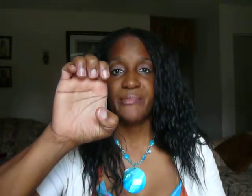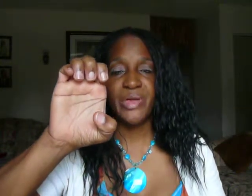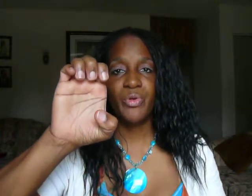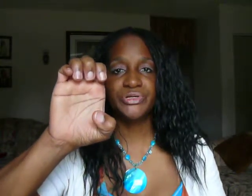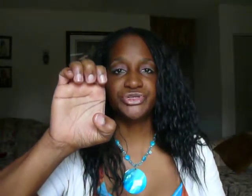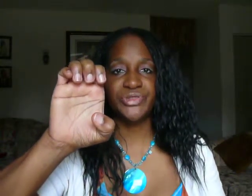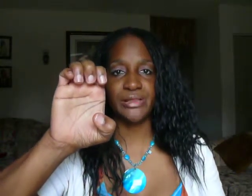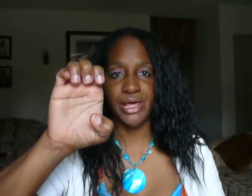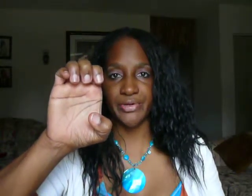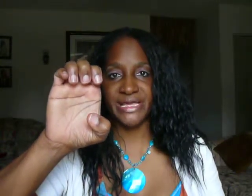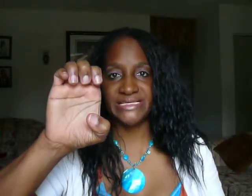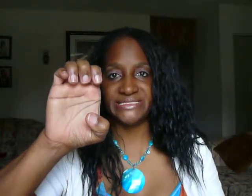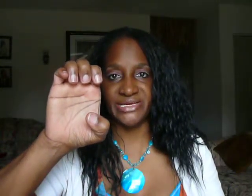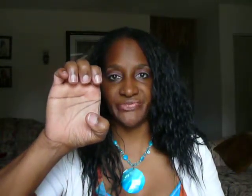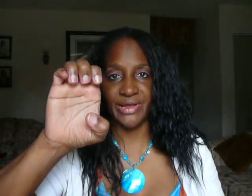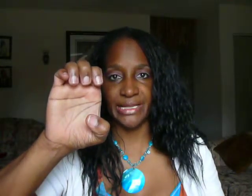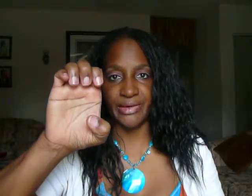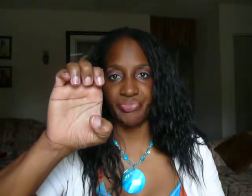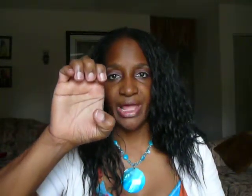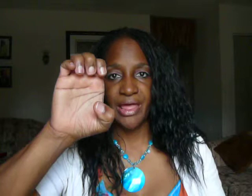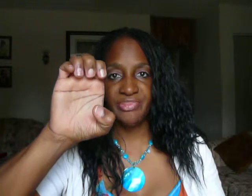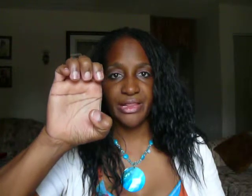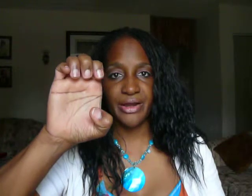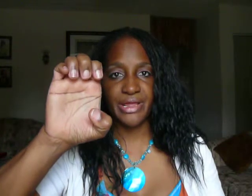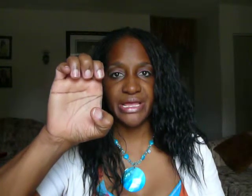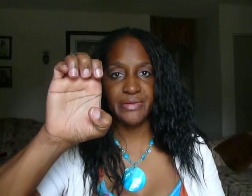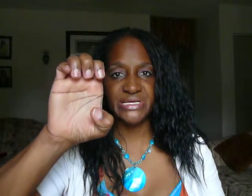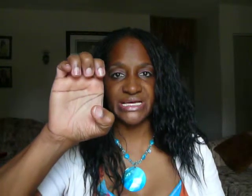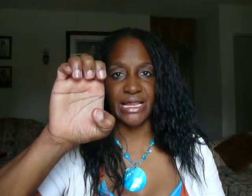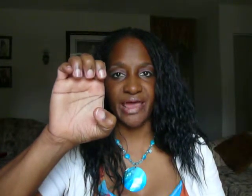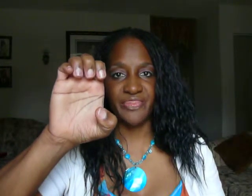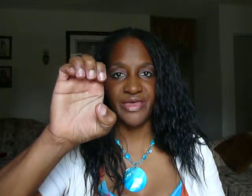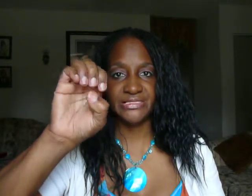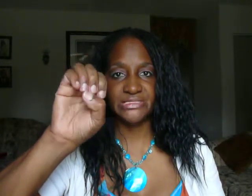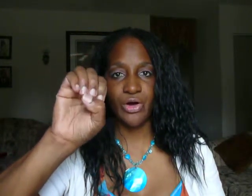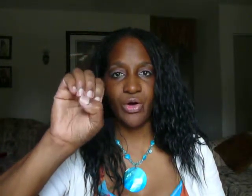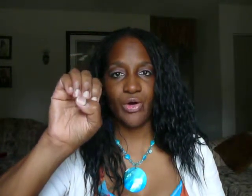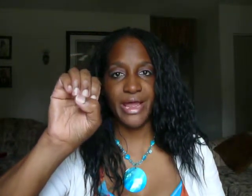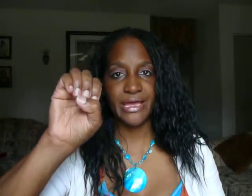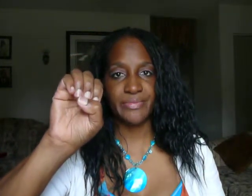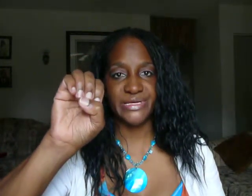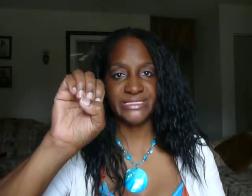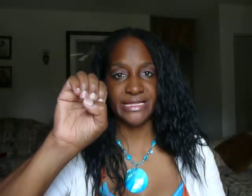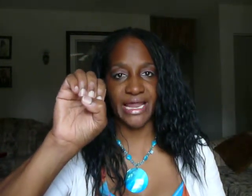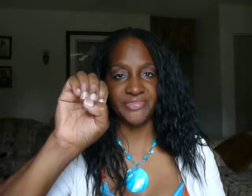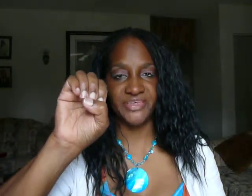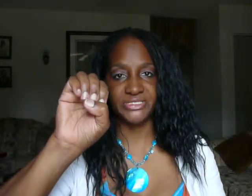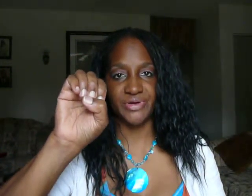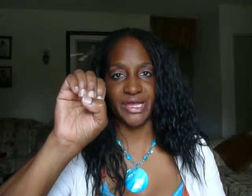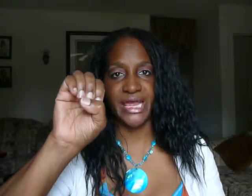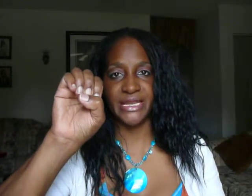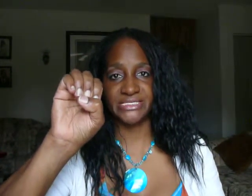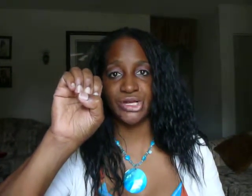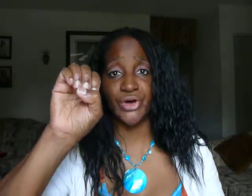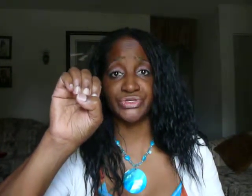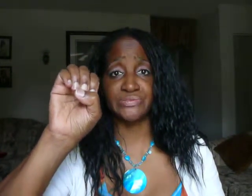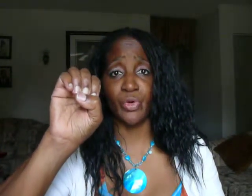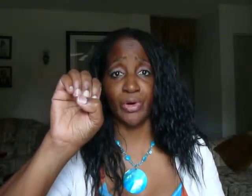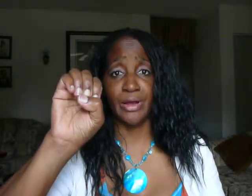people will do their letter E's differently. The letter E can be done like this, or it can be done like this where the hand is closed more.